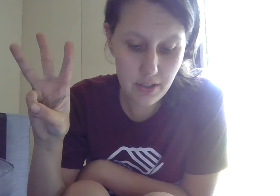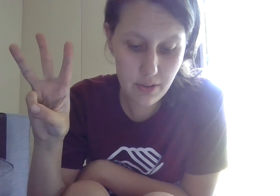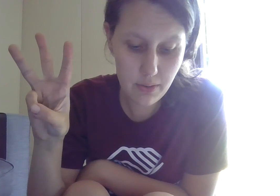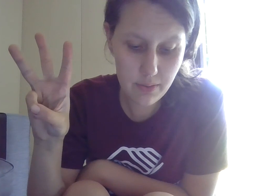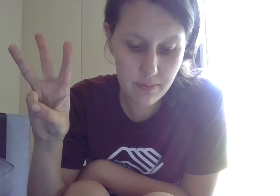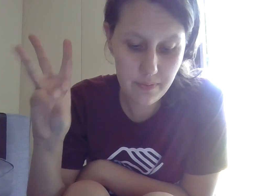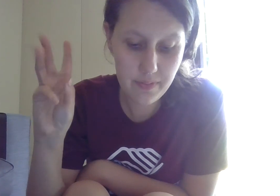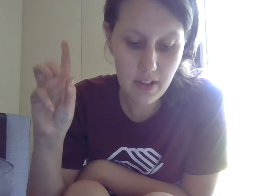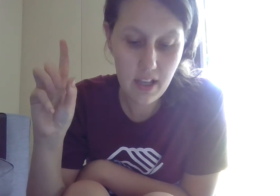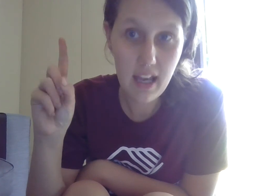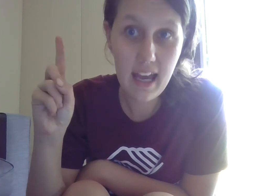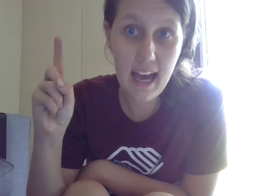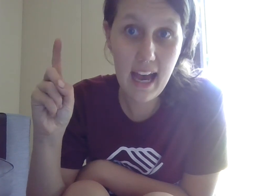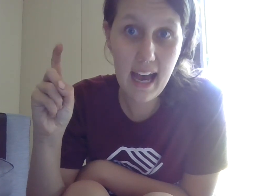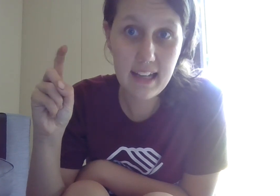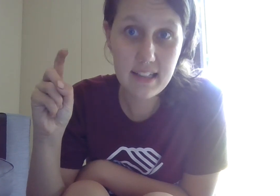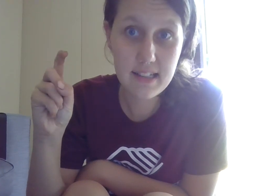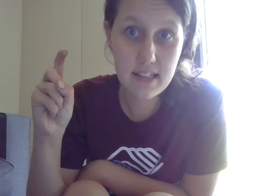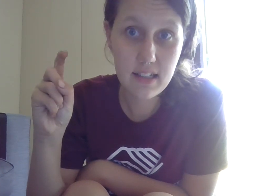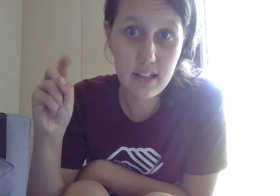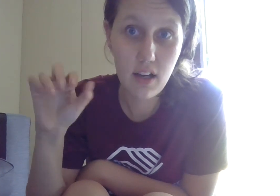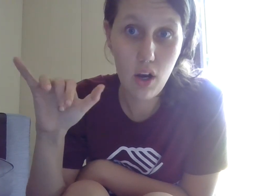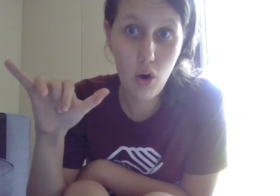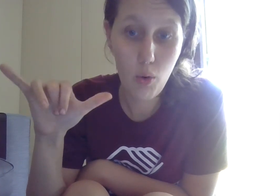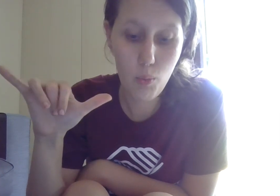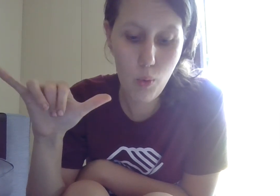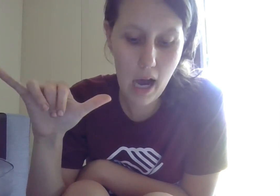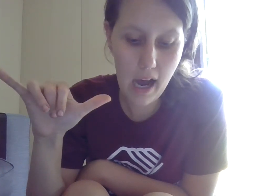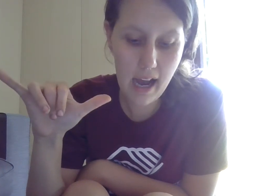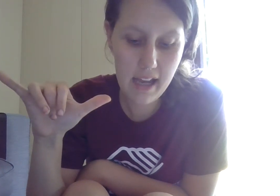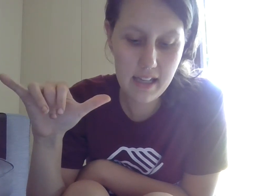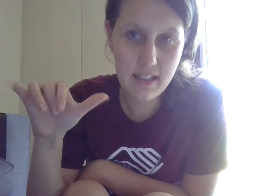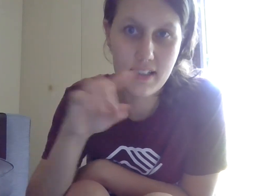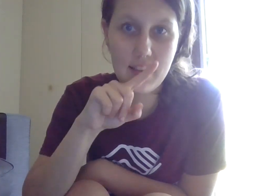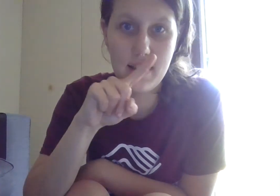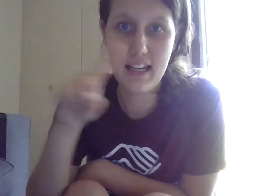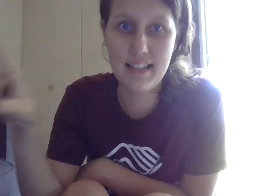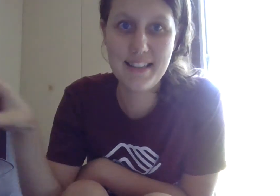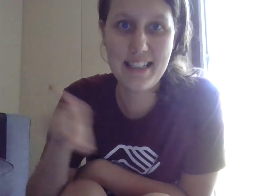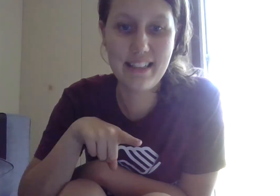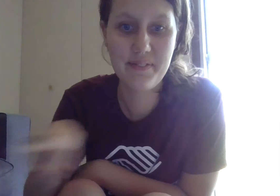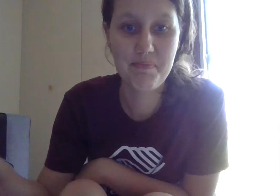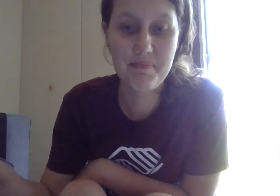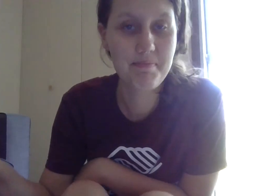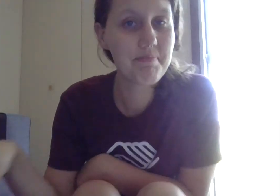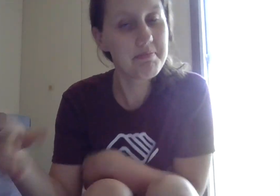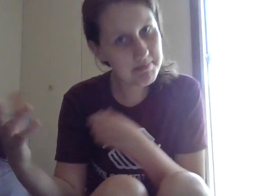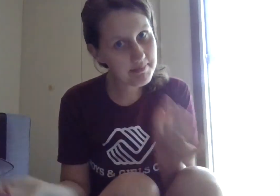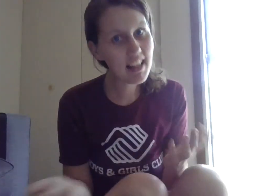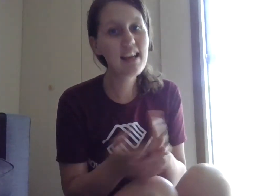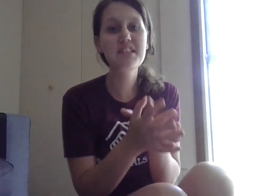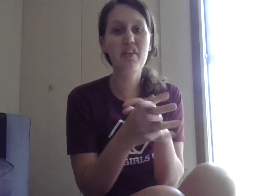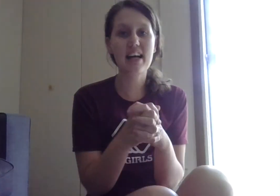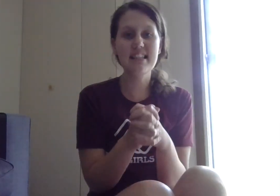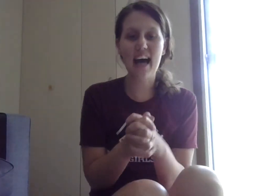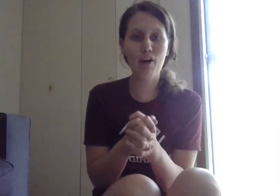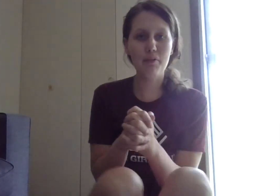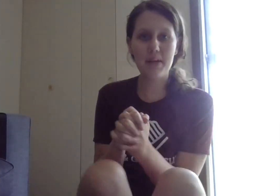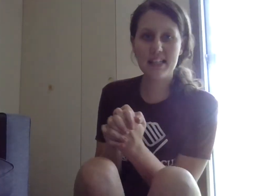W, X, Y, and Z. So that's the alphabet in